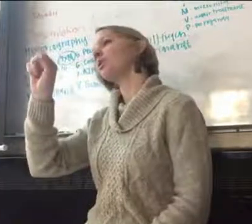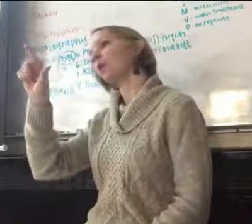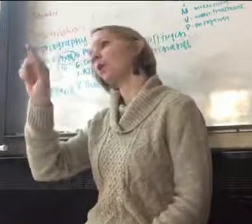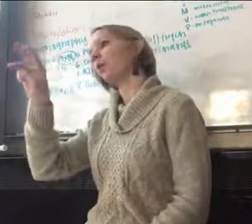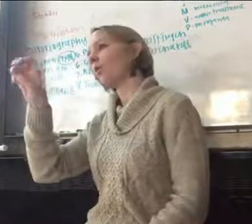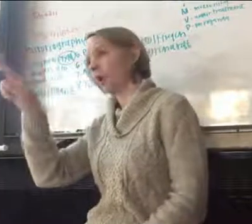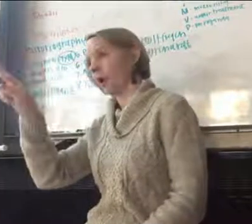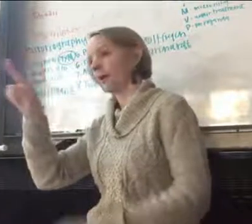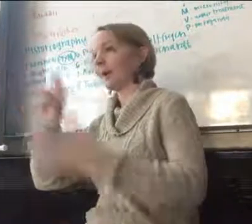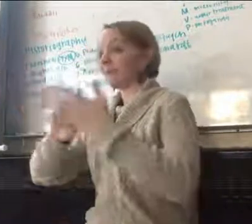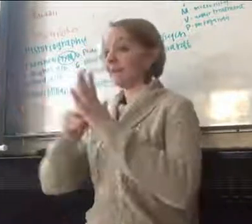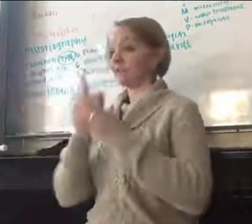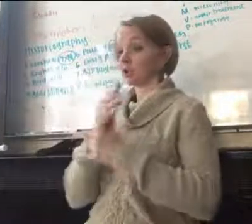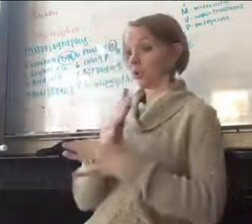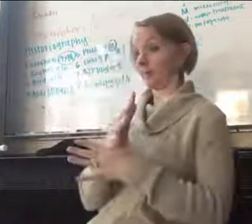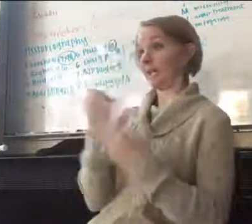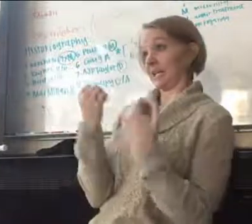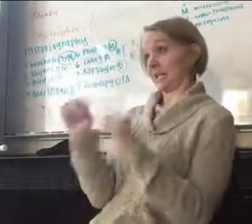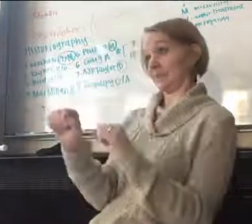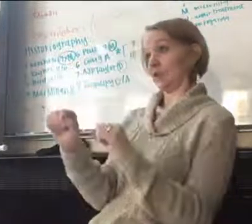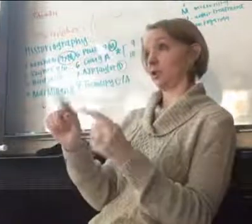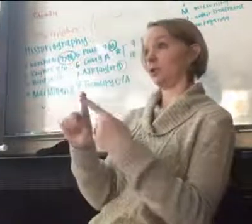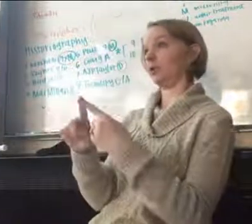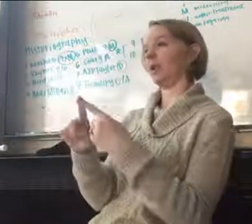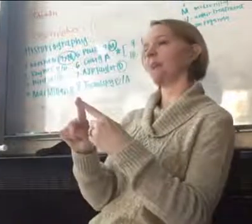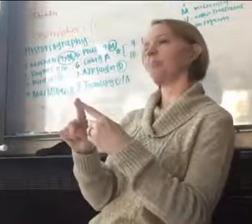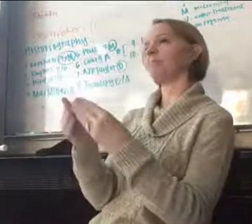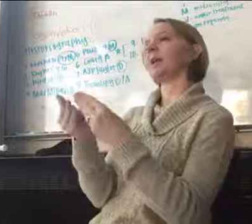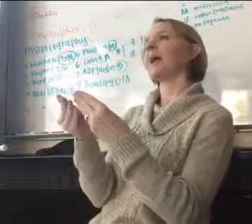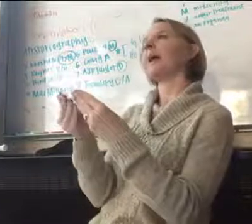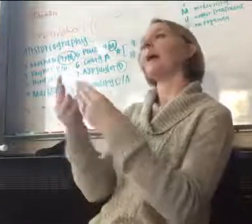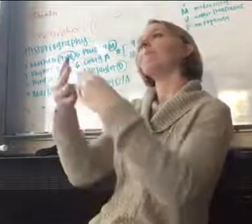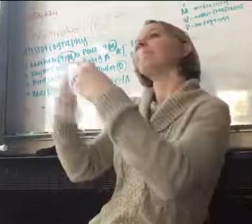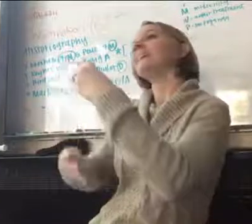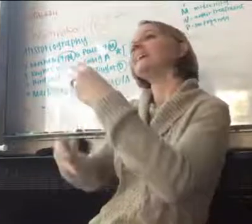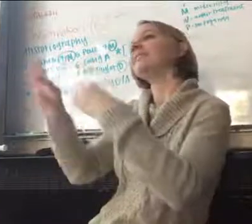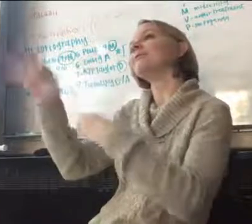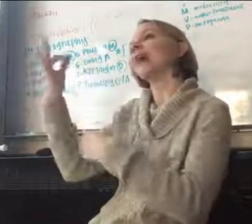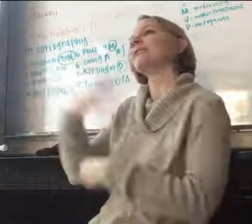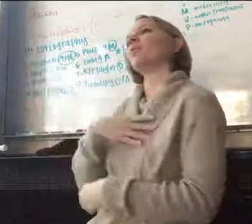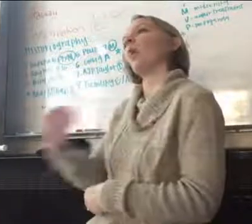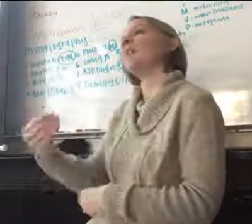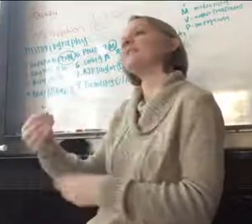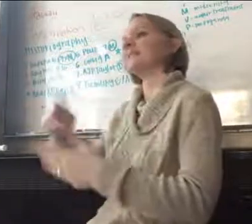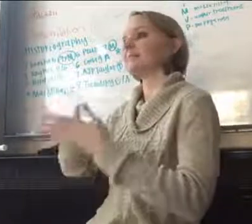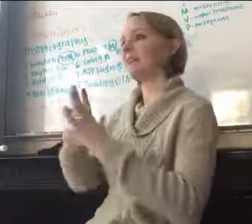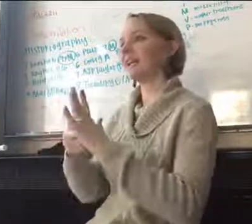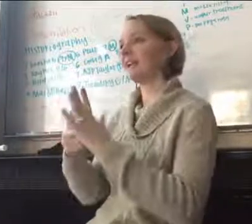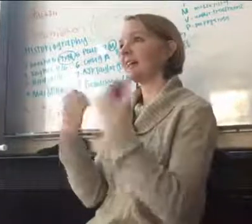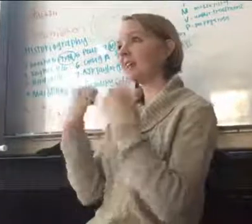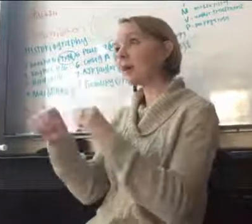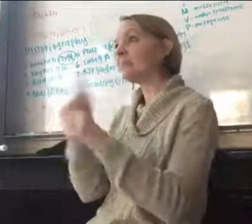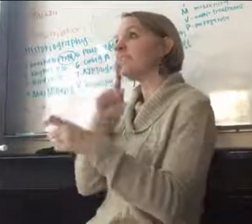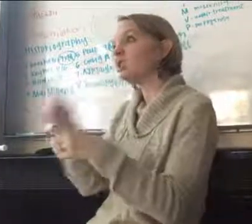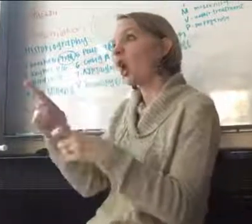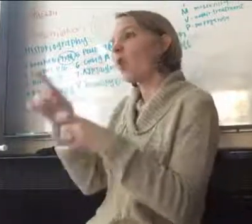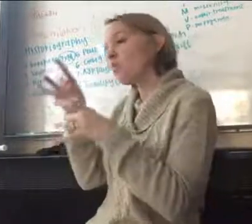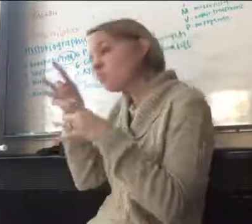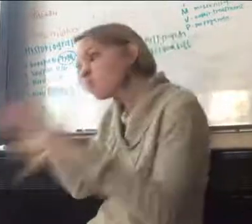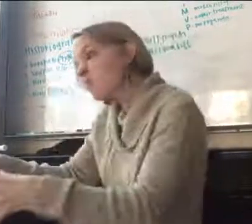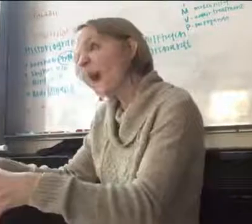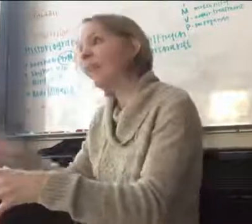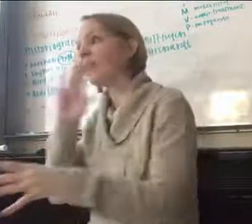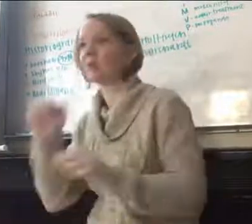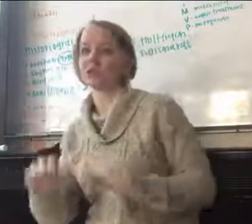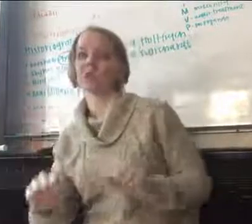that Germany attempted to what's called bleed France white, which is basically where they attempted to be so terrible to them that they would eventually surrender and